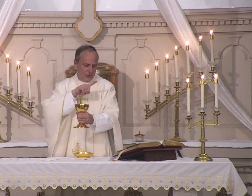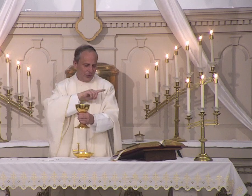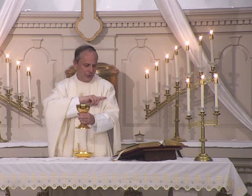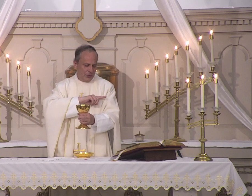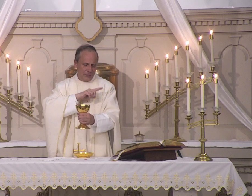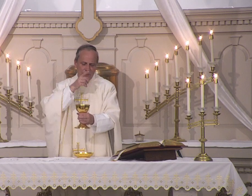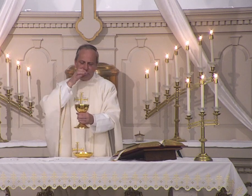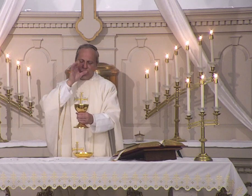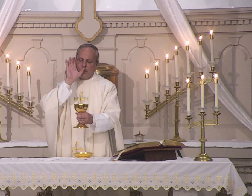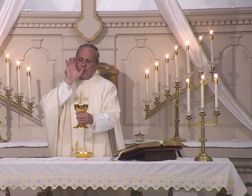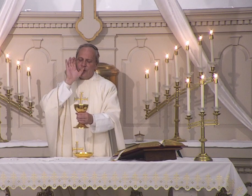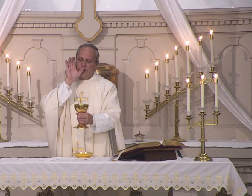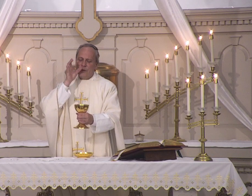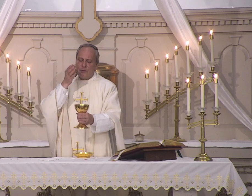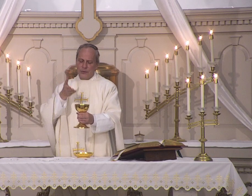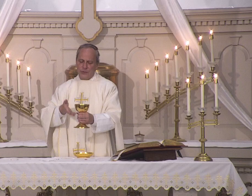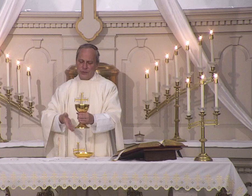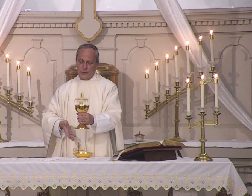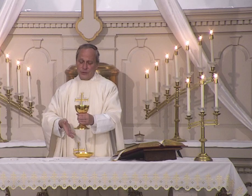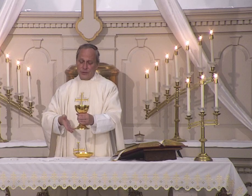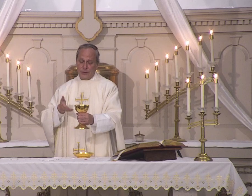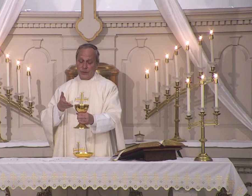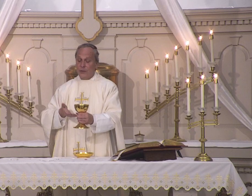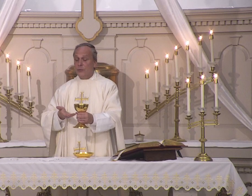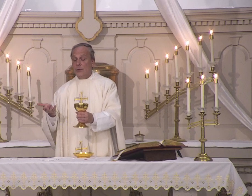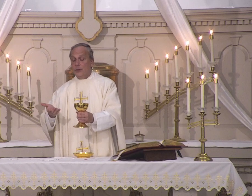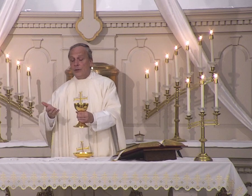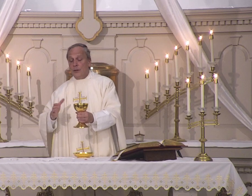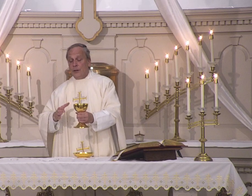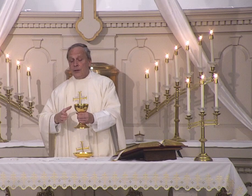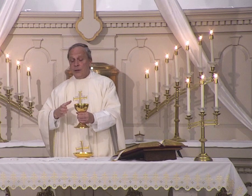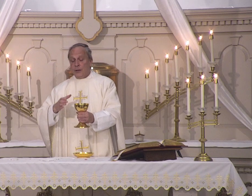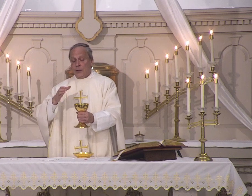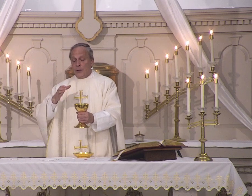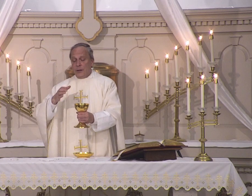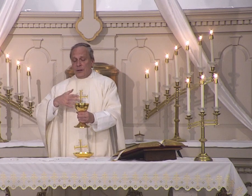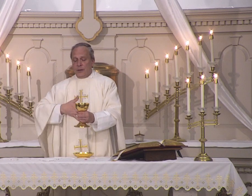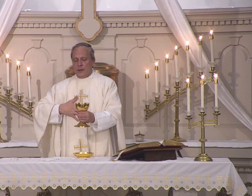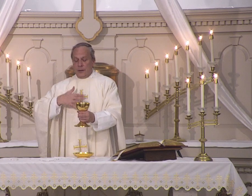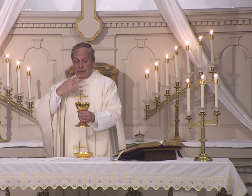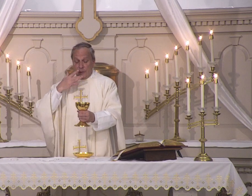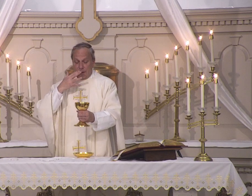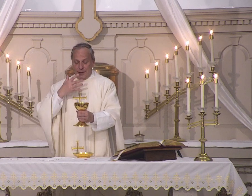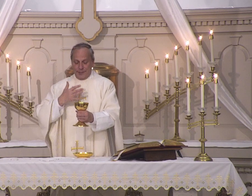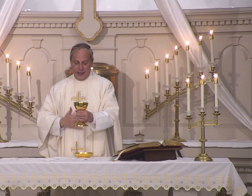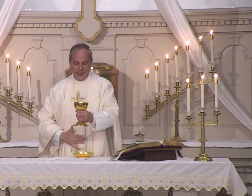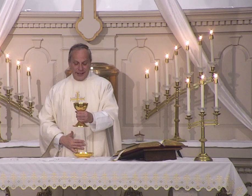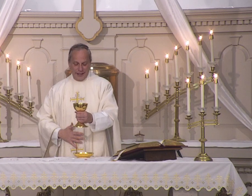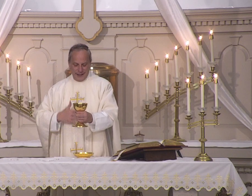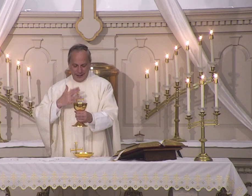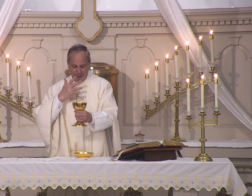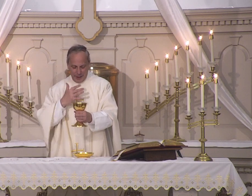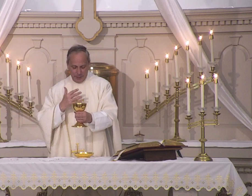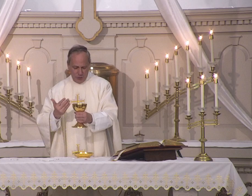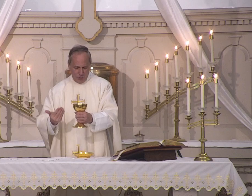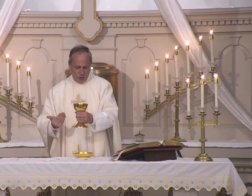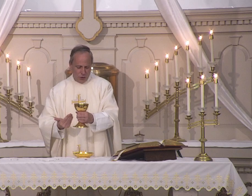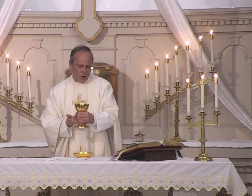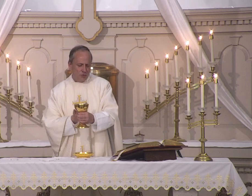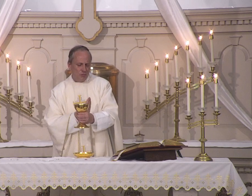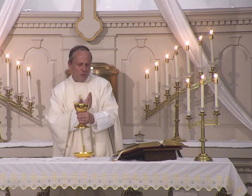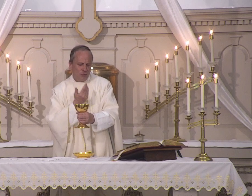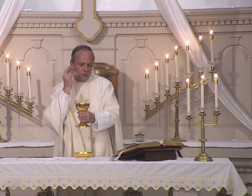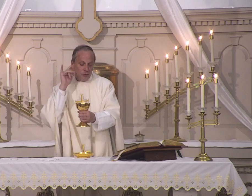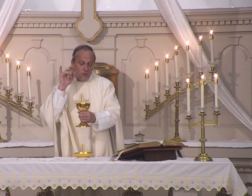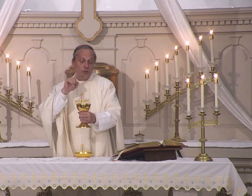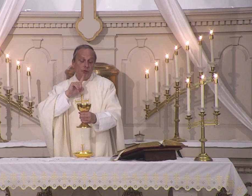Take this, all of you, and drink from it, for this is the chalice of my blood, the